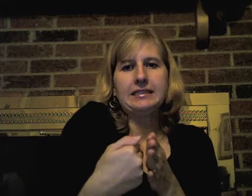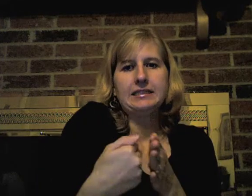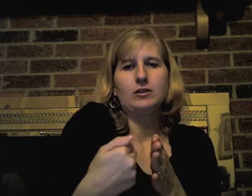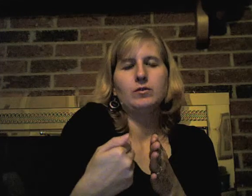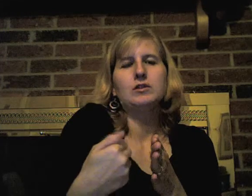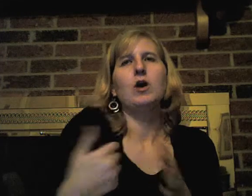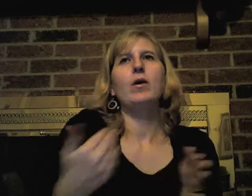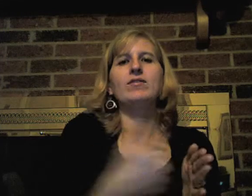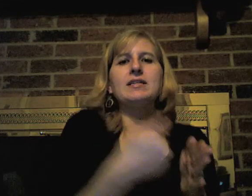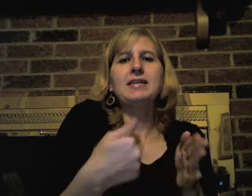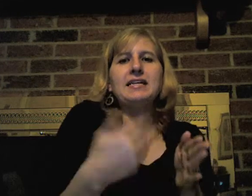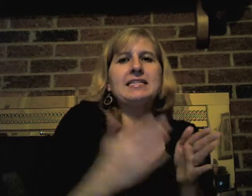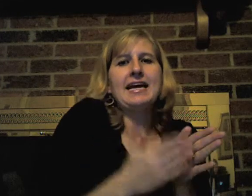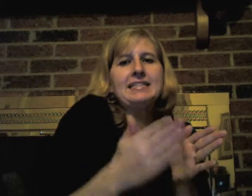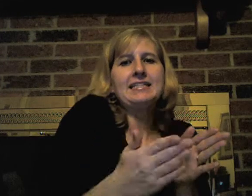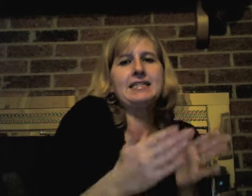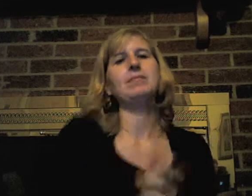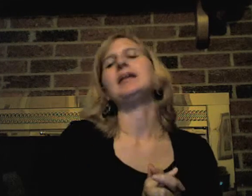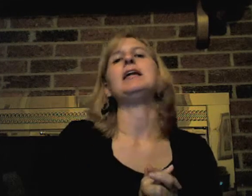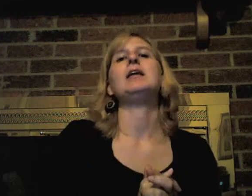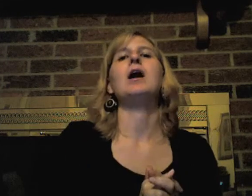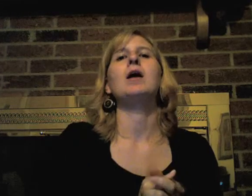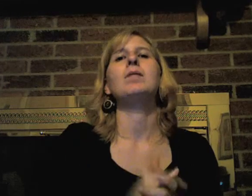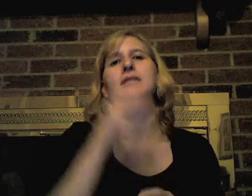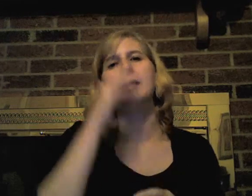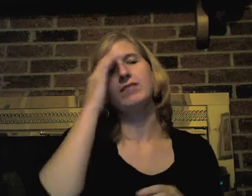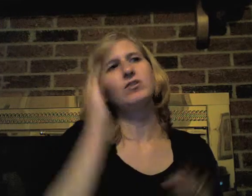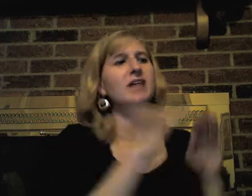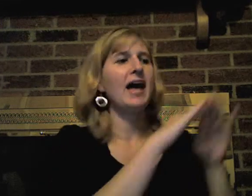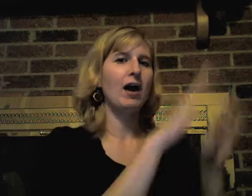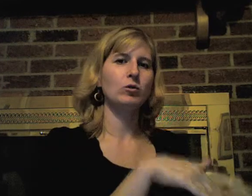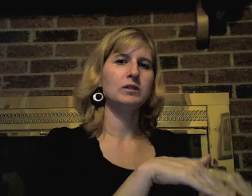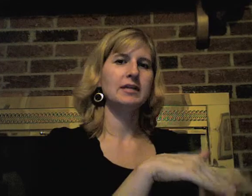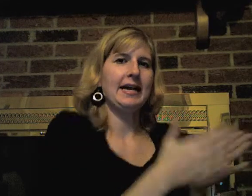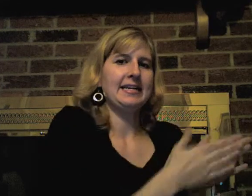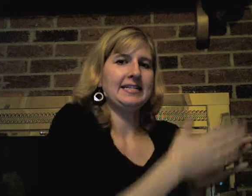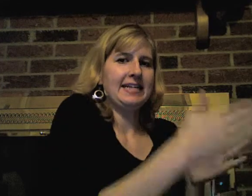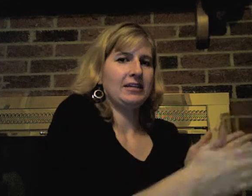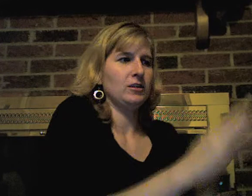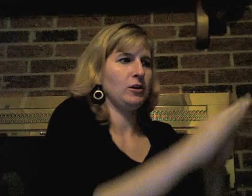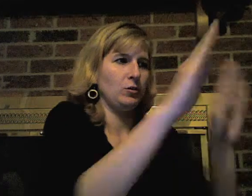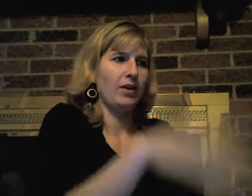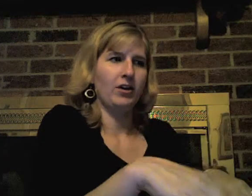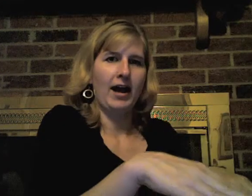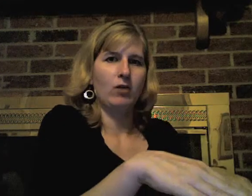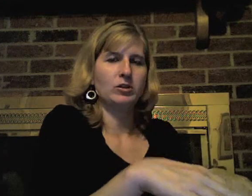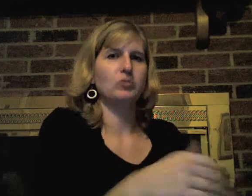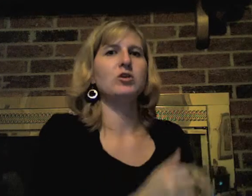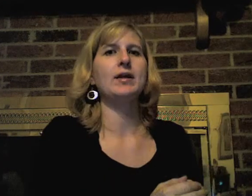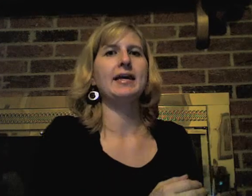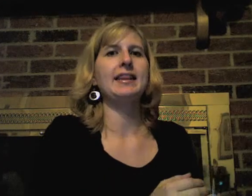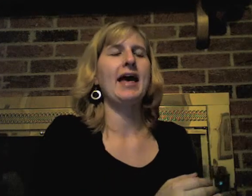So if something's next to something, like if there's a house and it's next to another house, you'd show it like that.